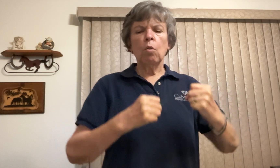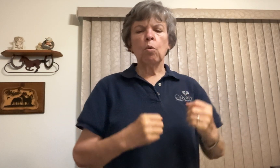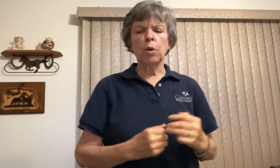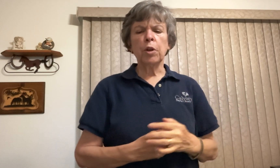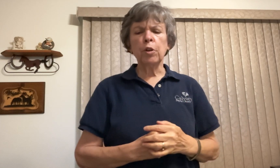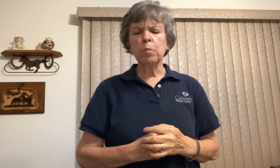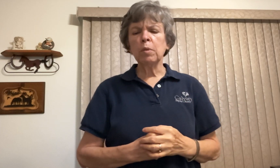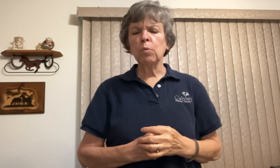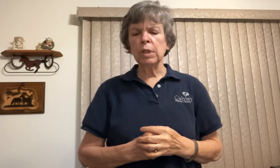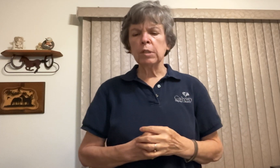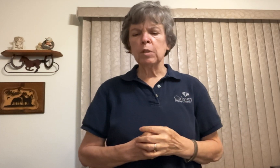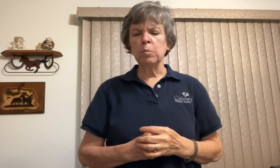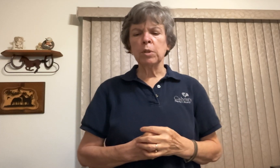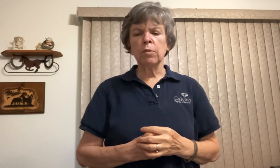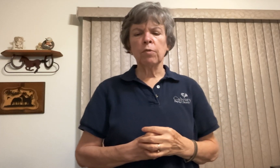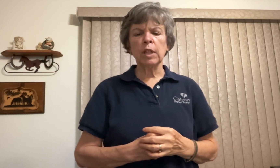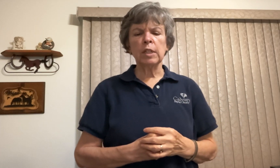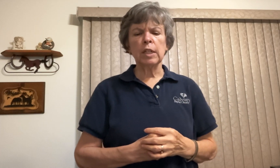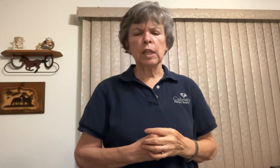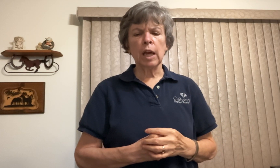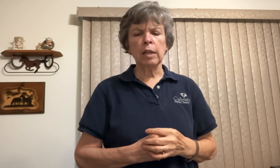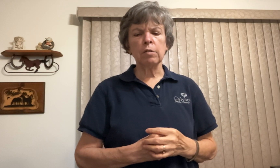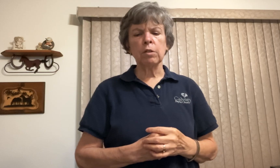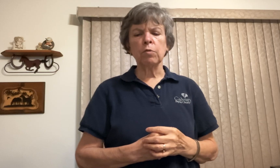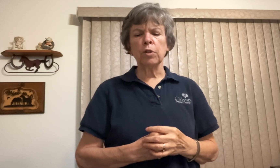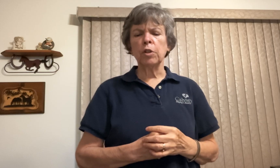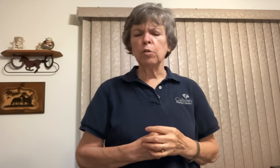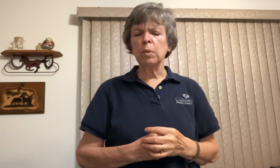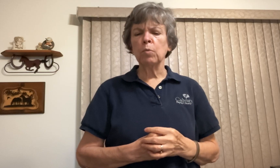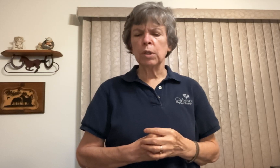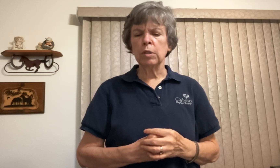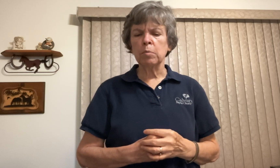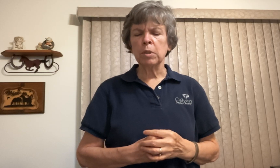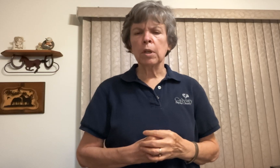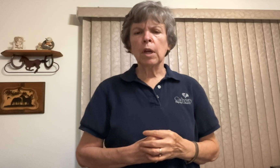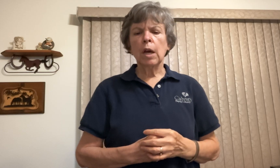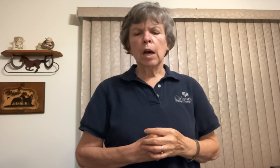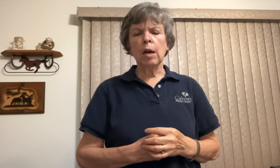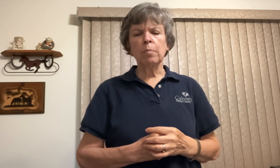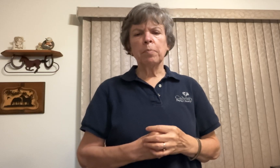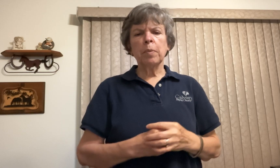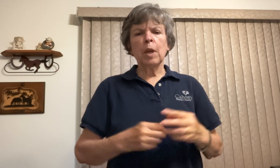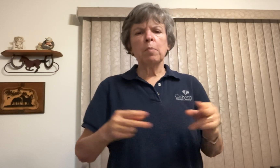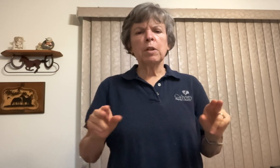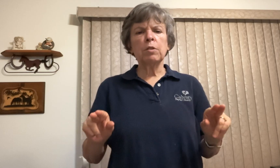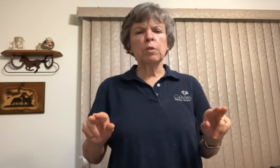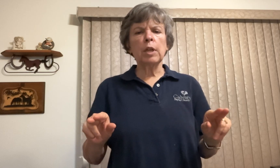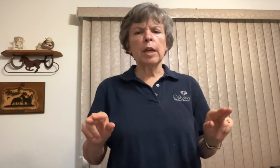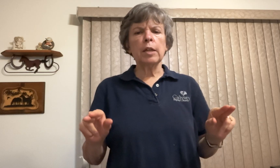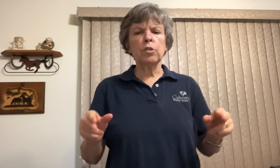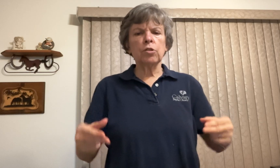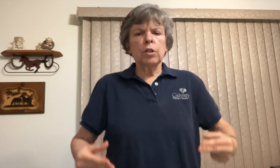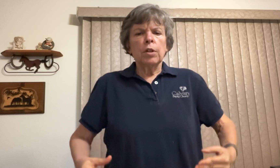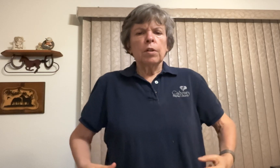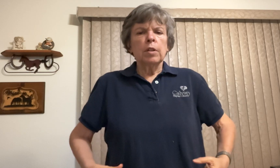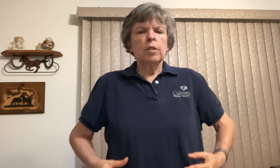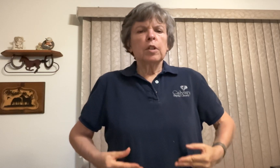Or human wisdom's fleeting light. So for human wisdom's, I'm going to do the H to come